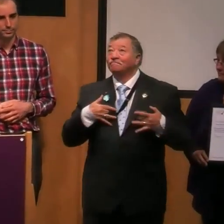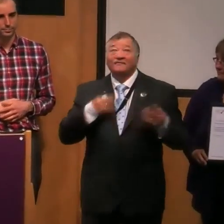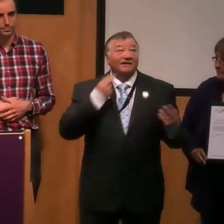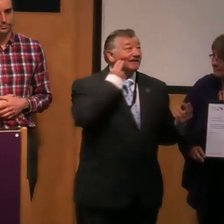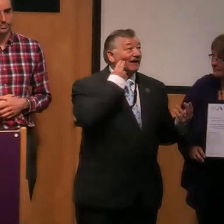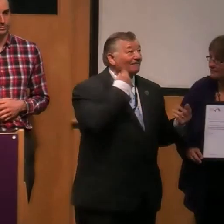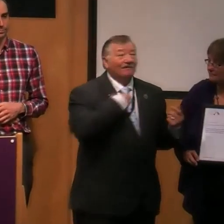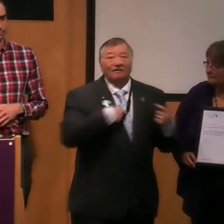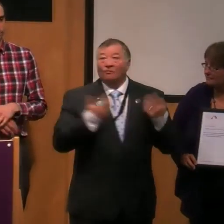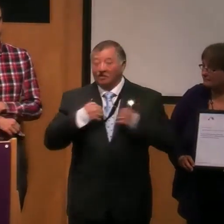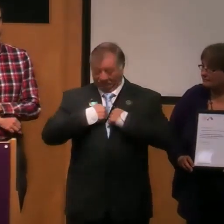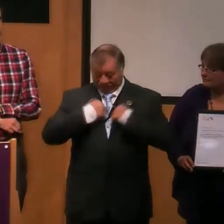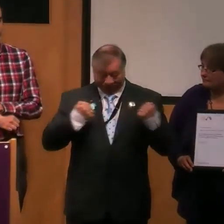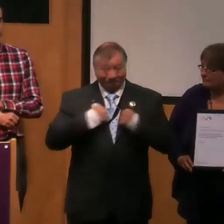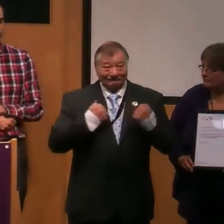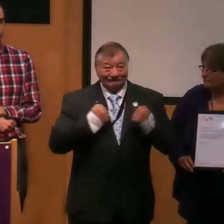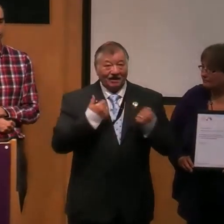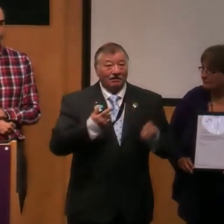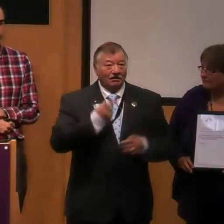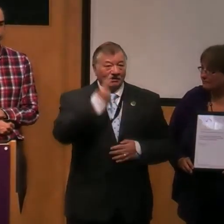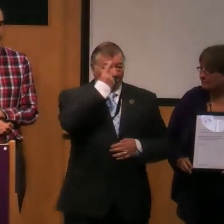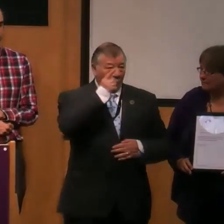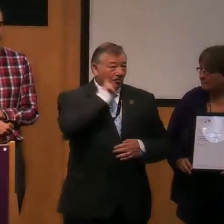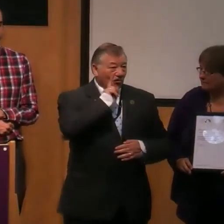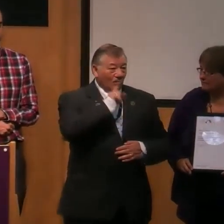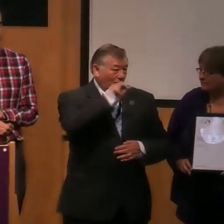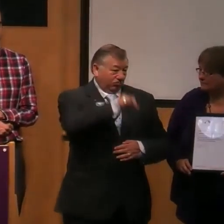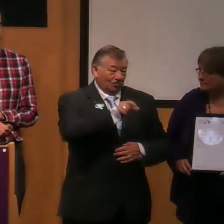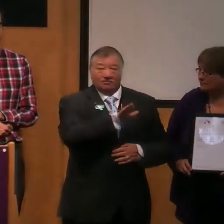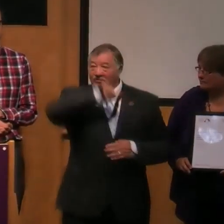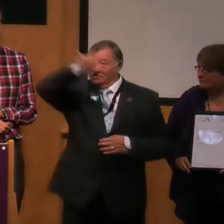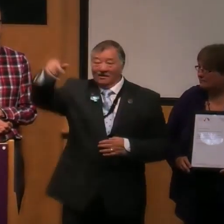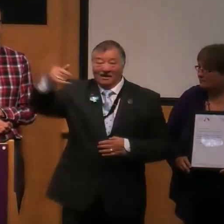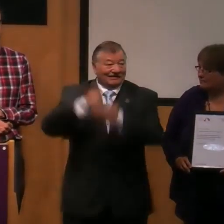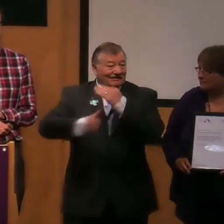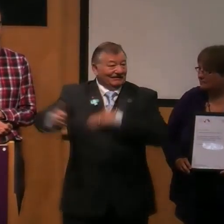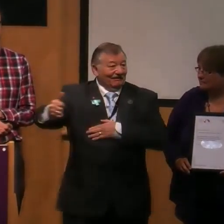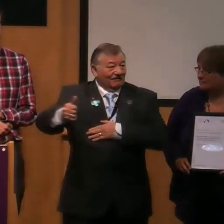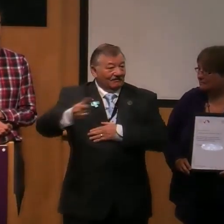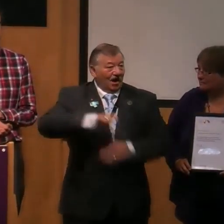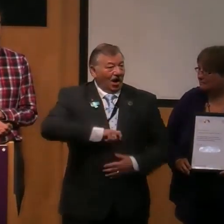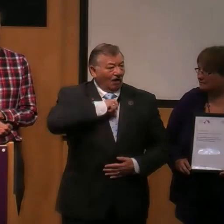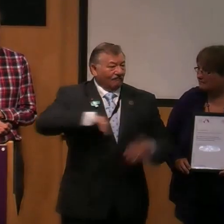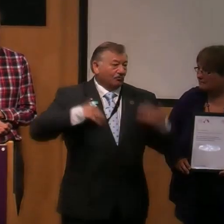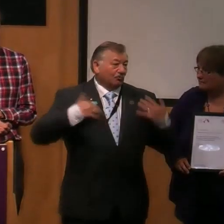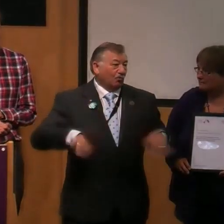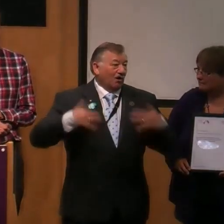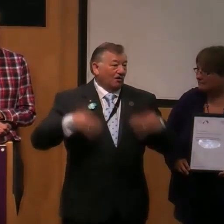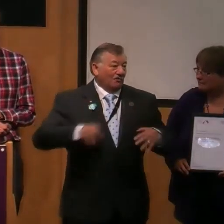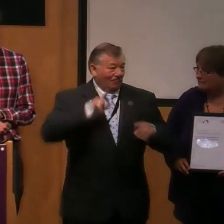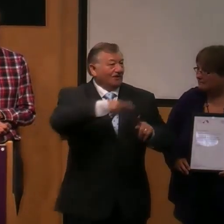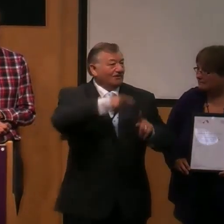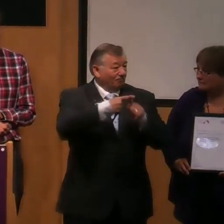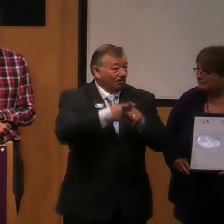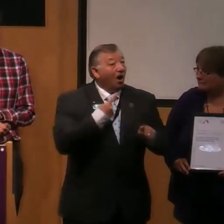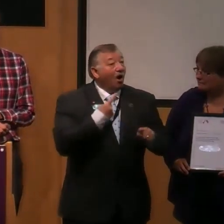Because it's so positive that when children don't know their identity and find their identity, it's such a transformation. And to